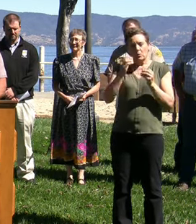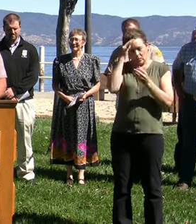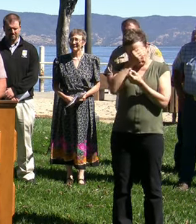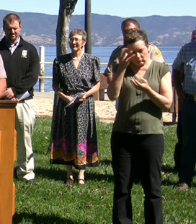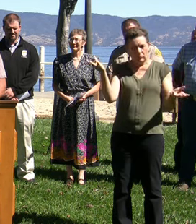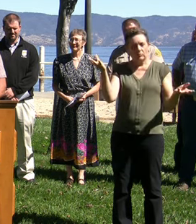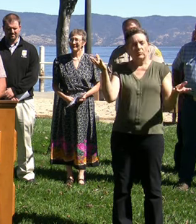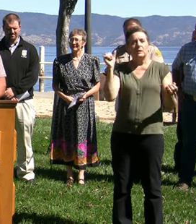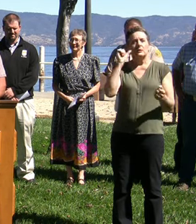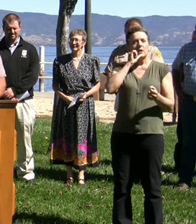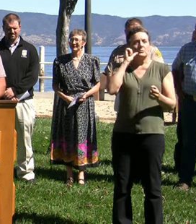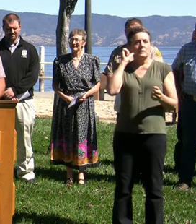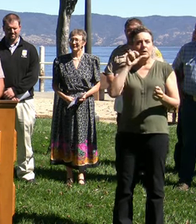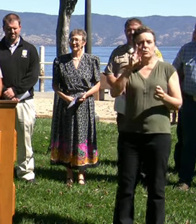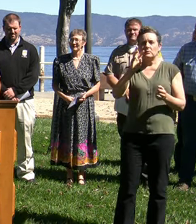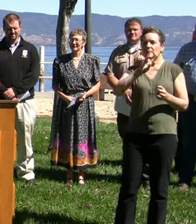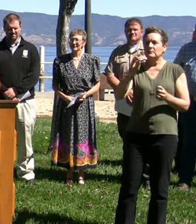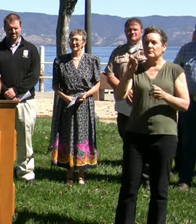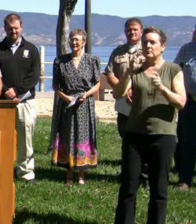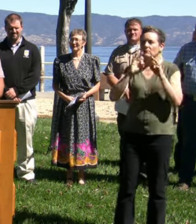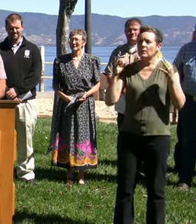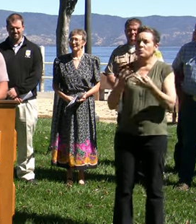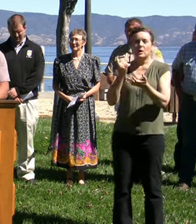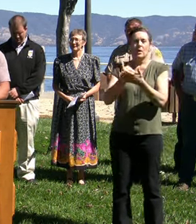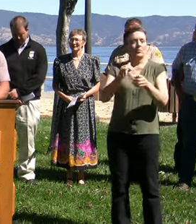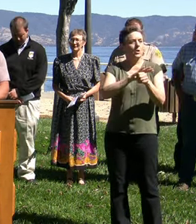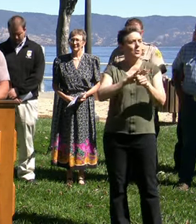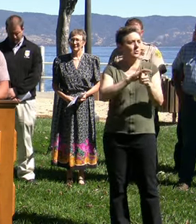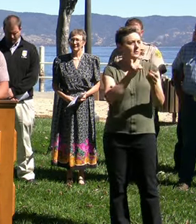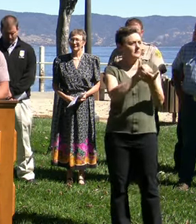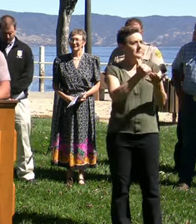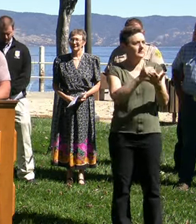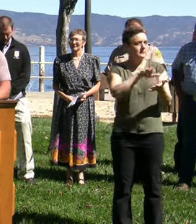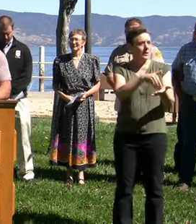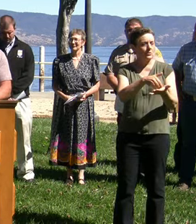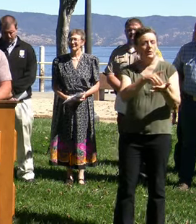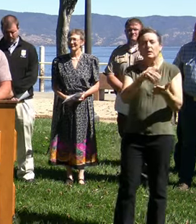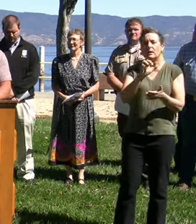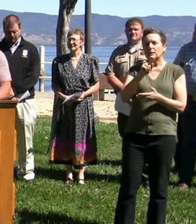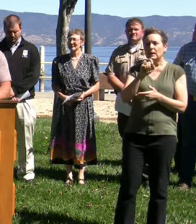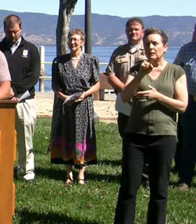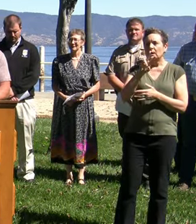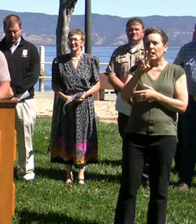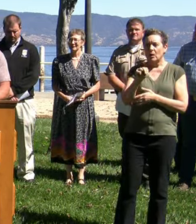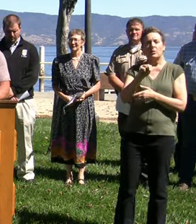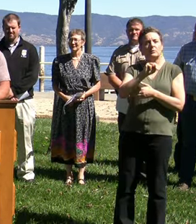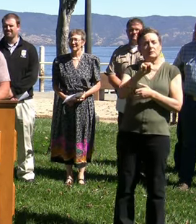Yesterday, over 260 families were helped at the local assistance center located at Middletown Senior Center Library. Numerous